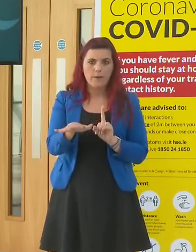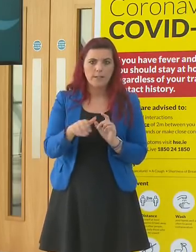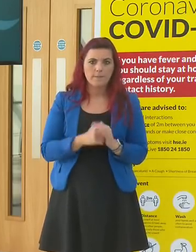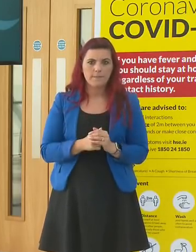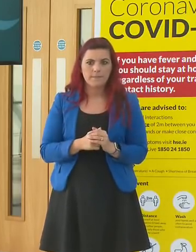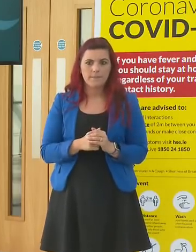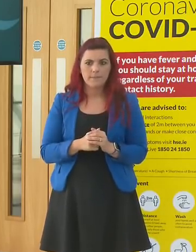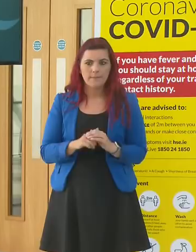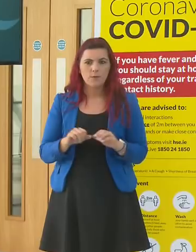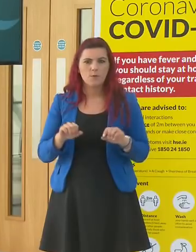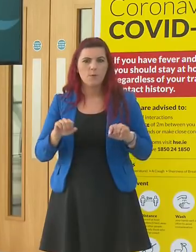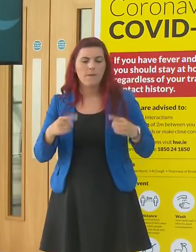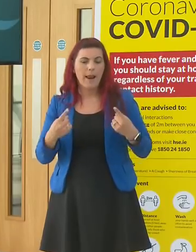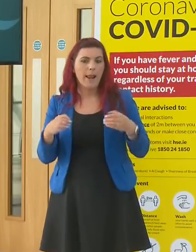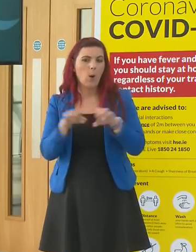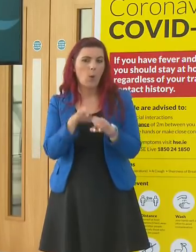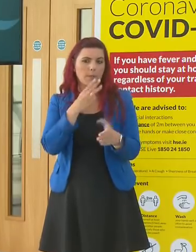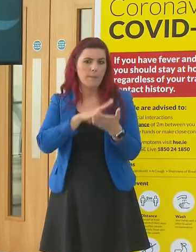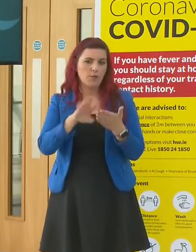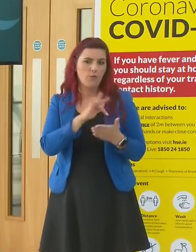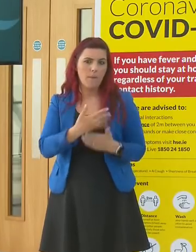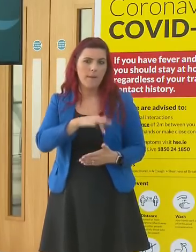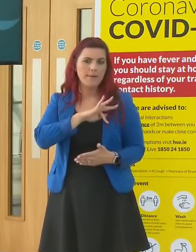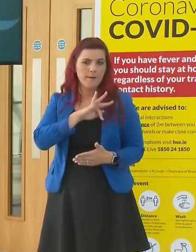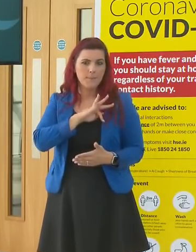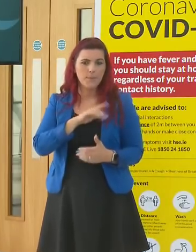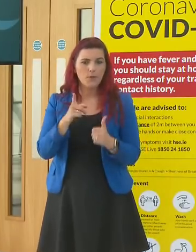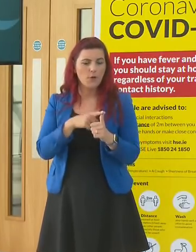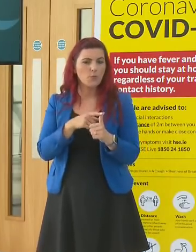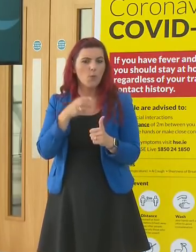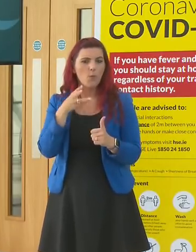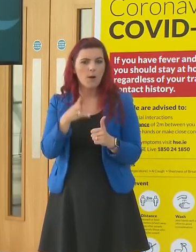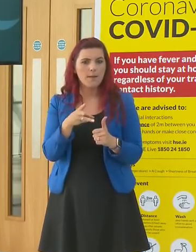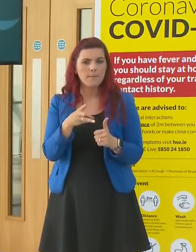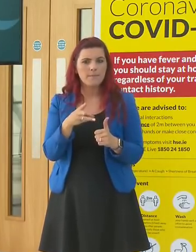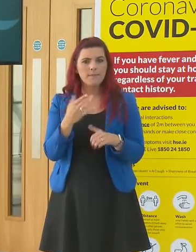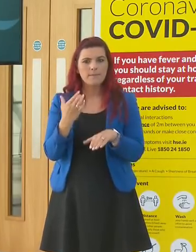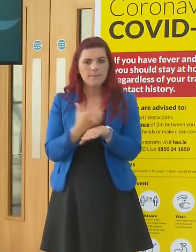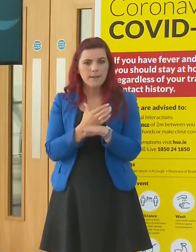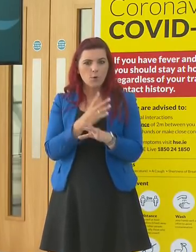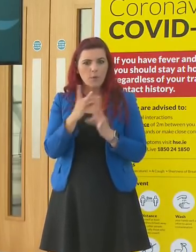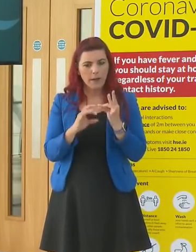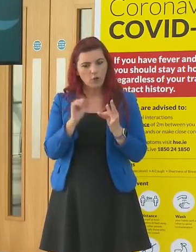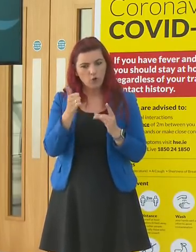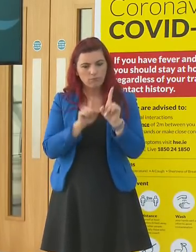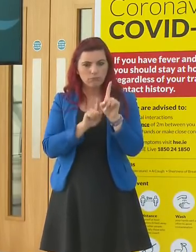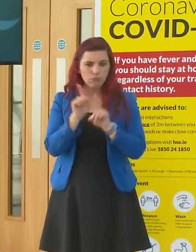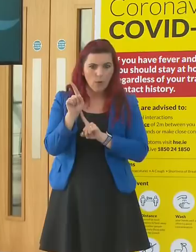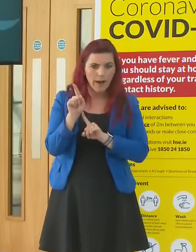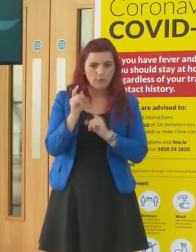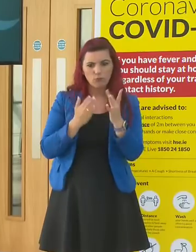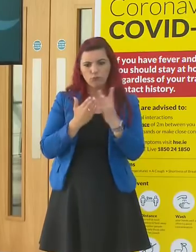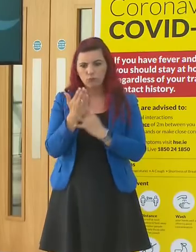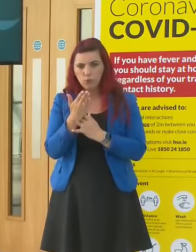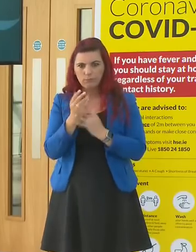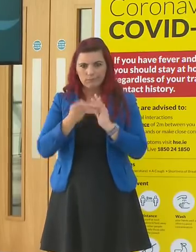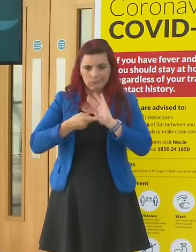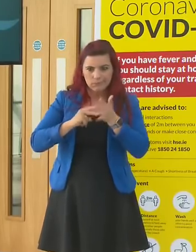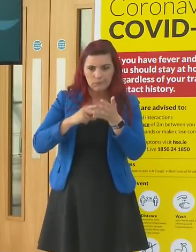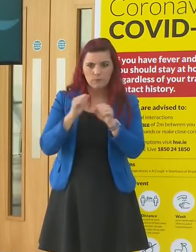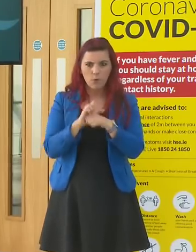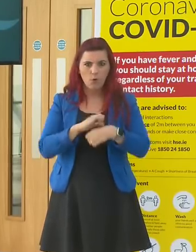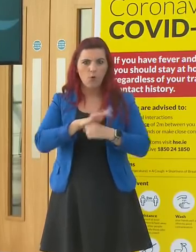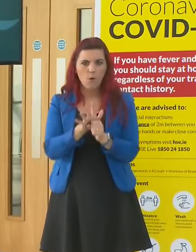So finally, closing messages from myself. Firstly, we continue to make good progress on the overall strategic measures around